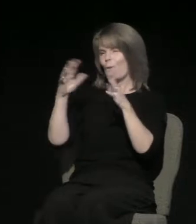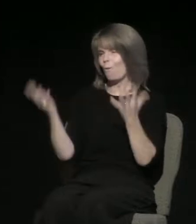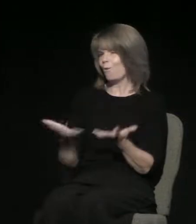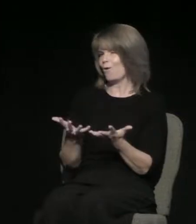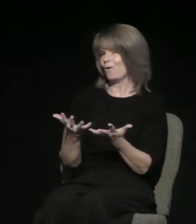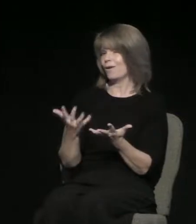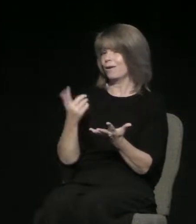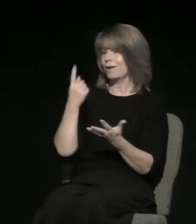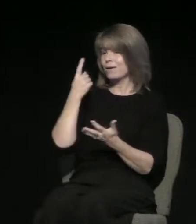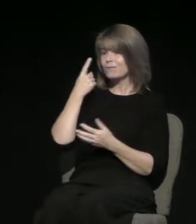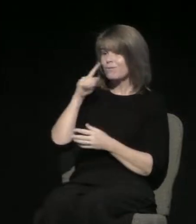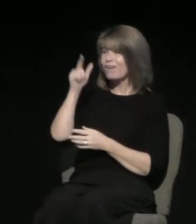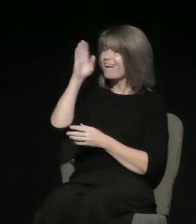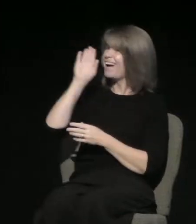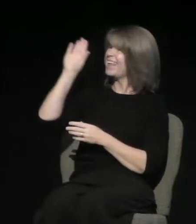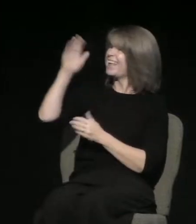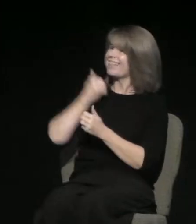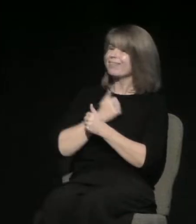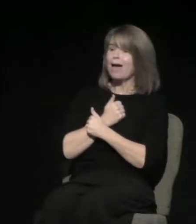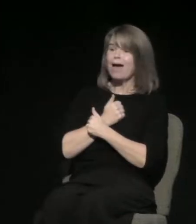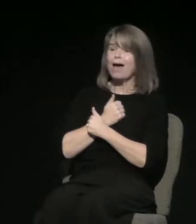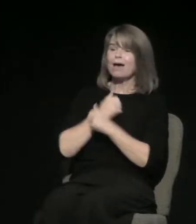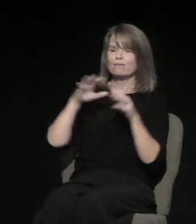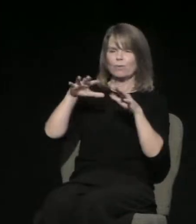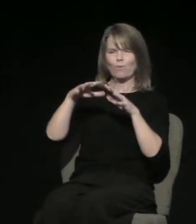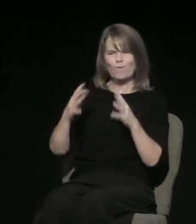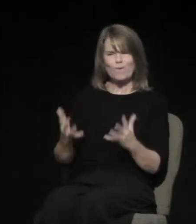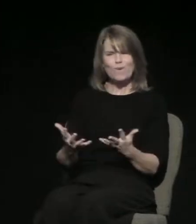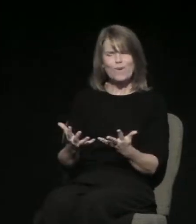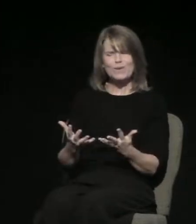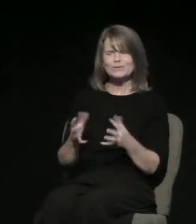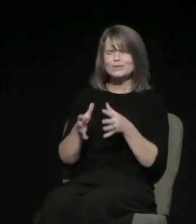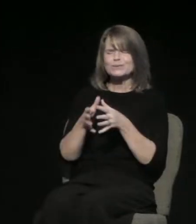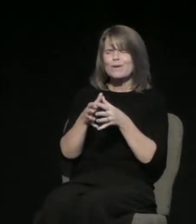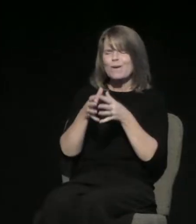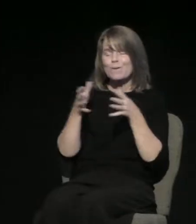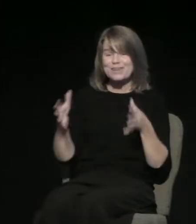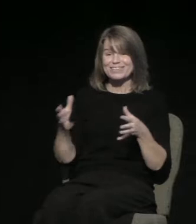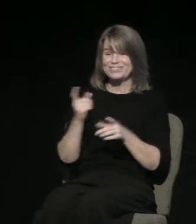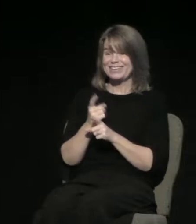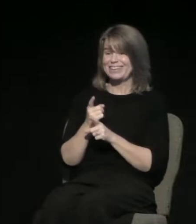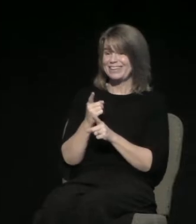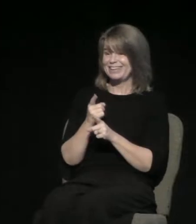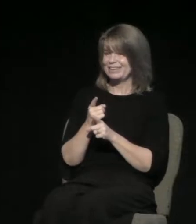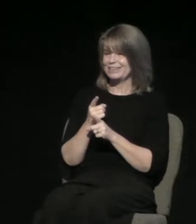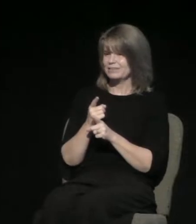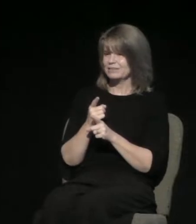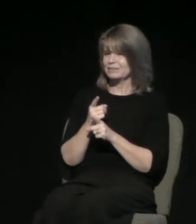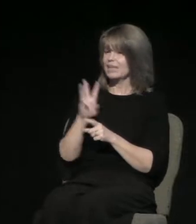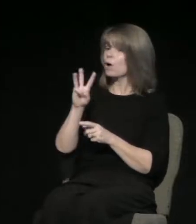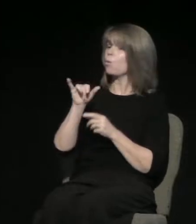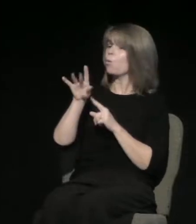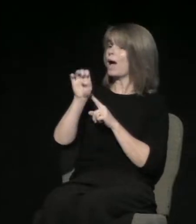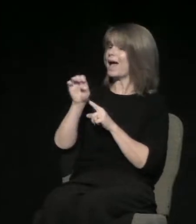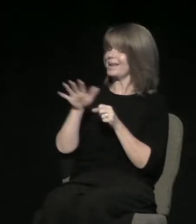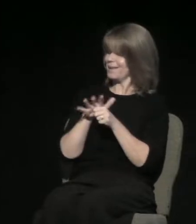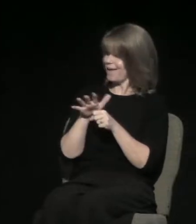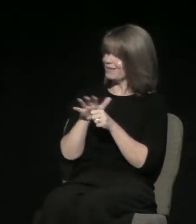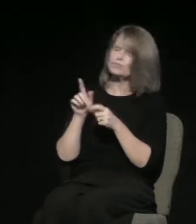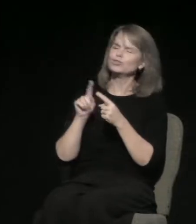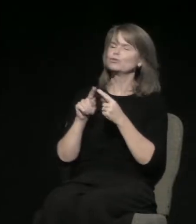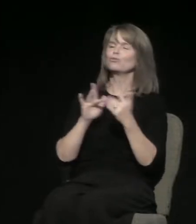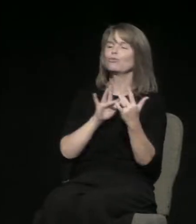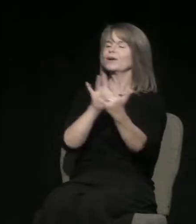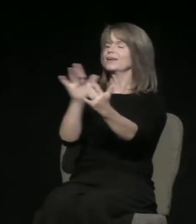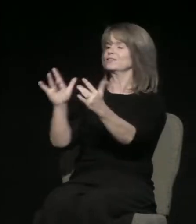For God So Loved The World It's Wide Enough To Reach The Whole World